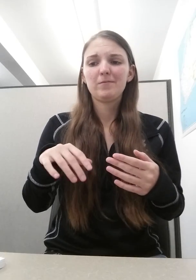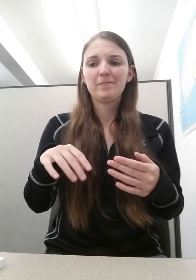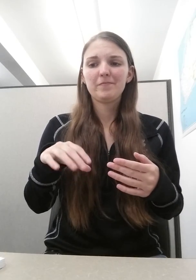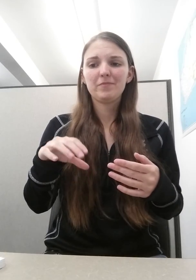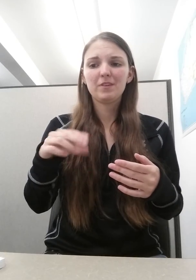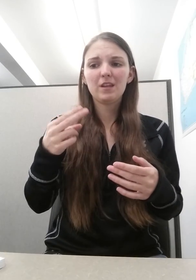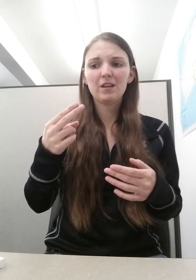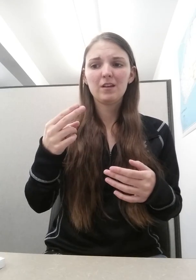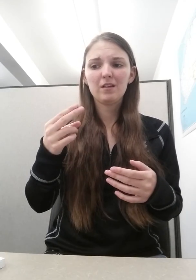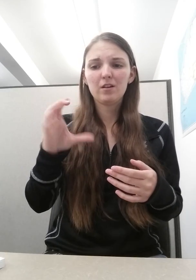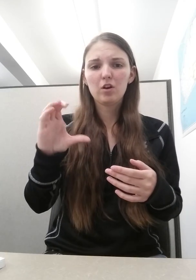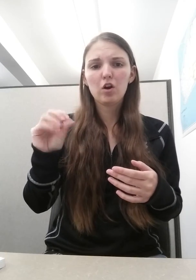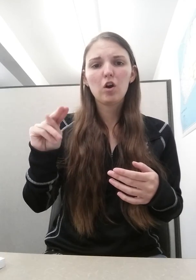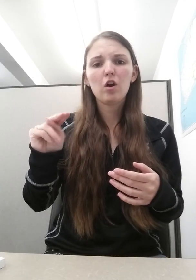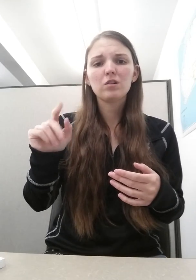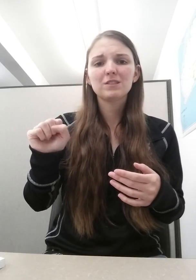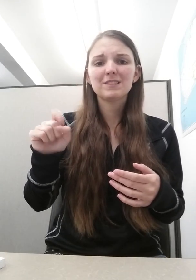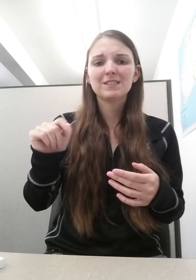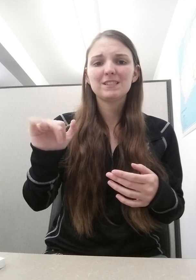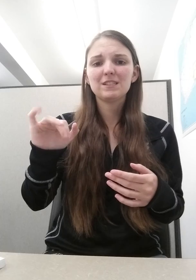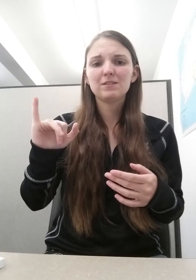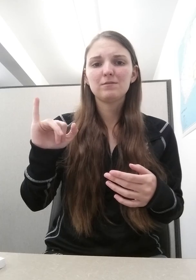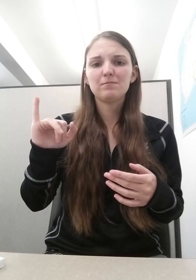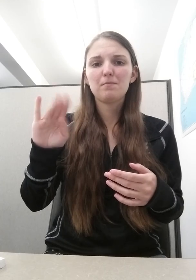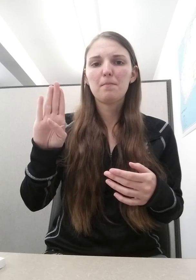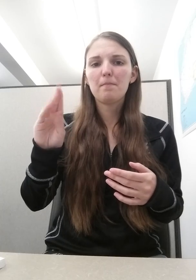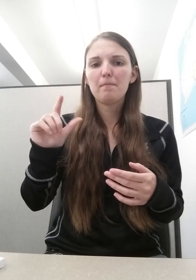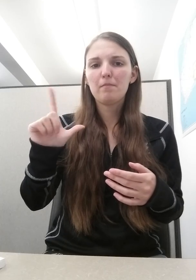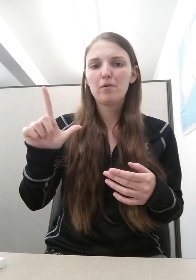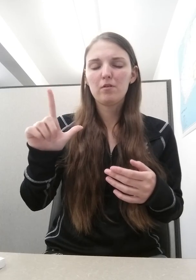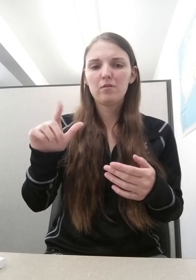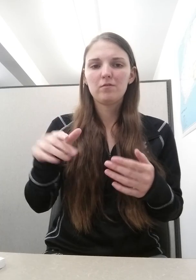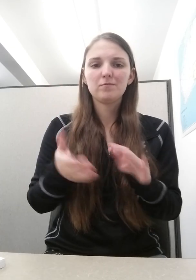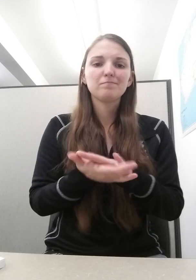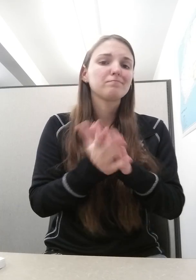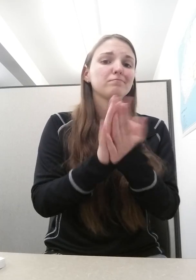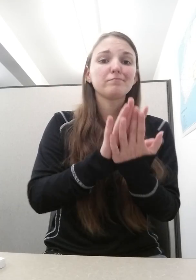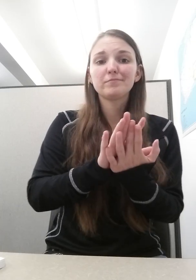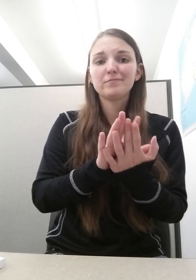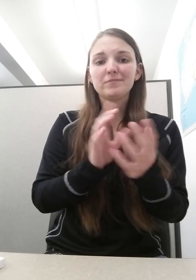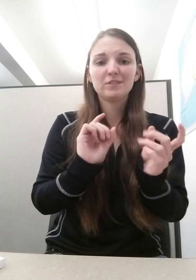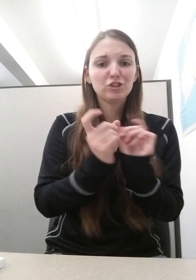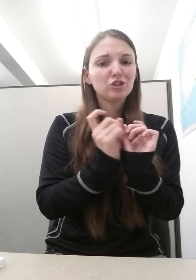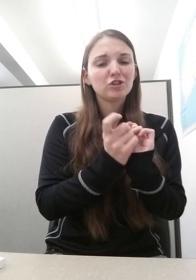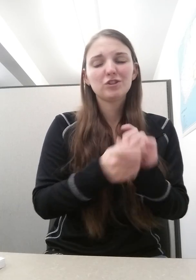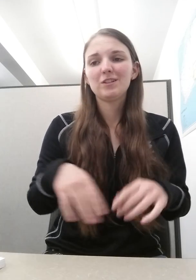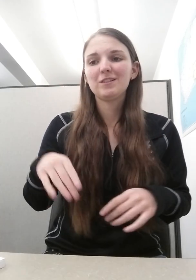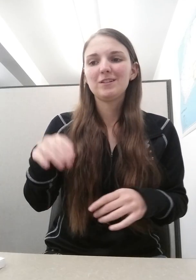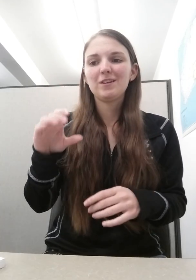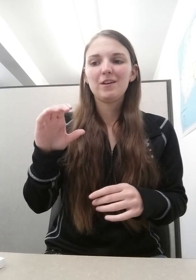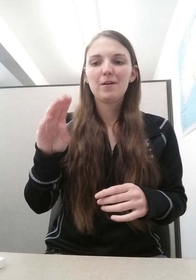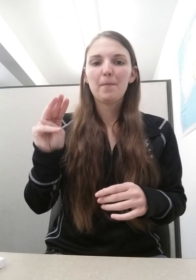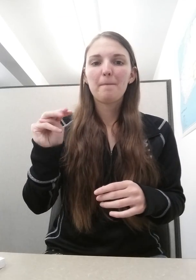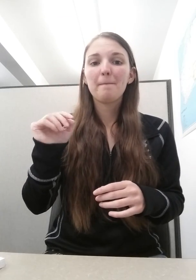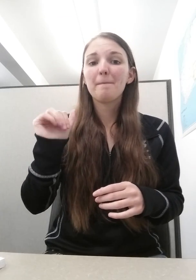in Stratford is the same as the mayor. You couldn't get any higher. John had worked his way up until he was mayor